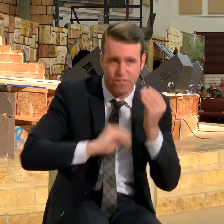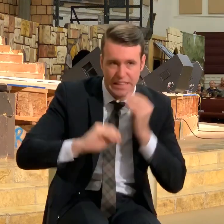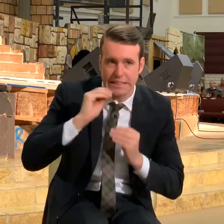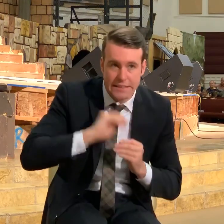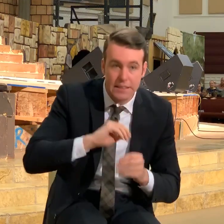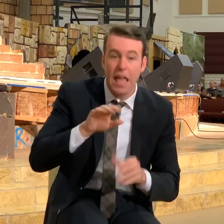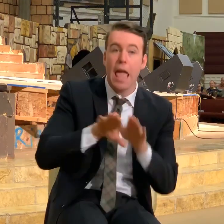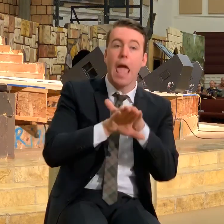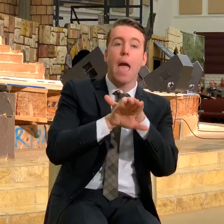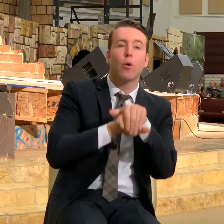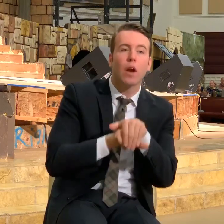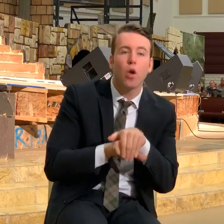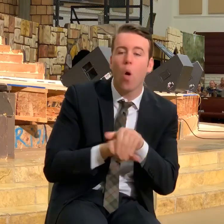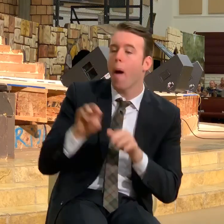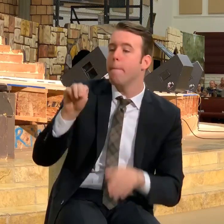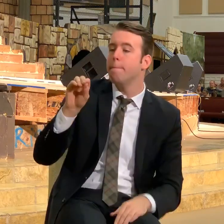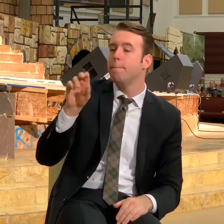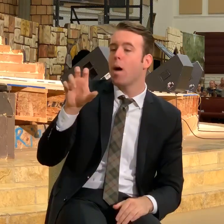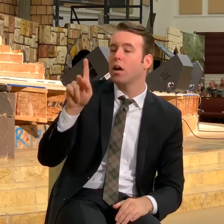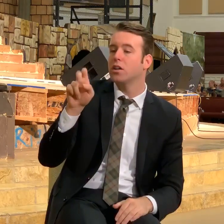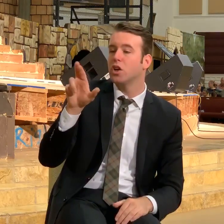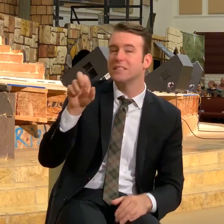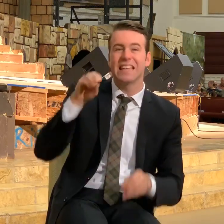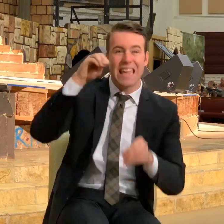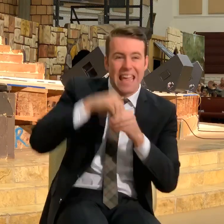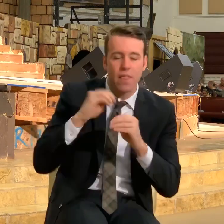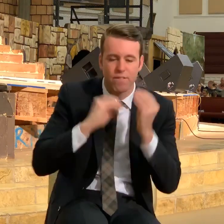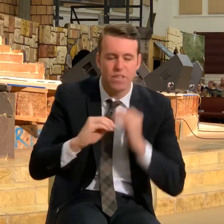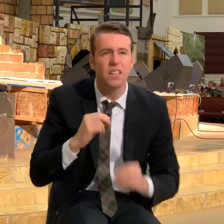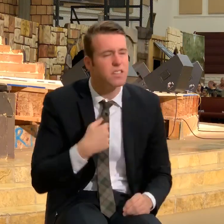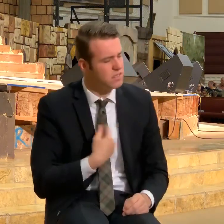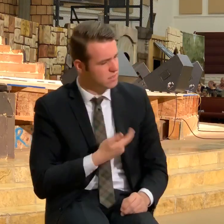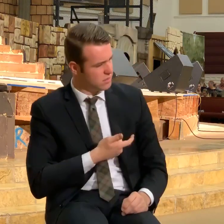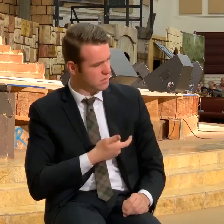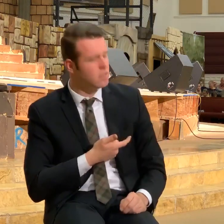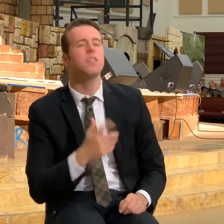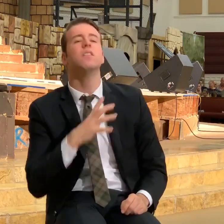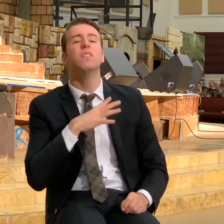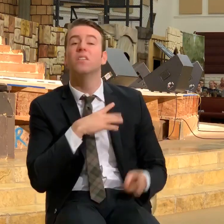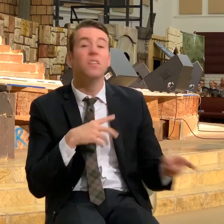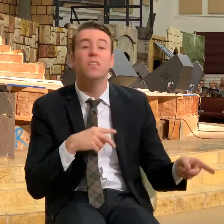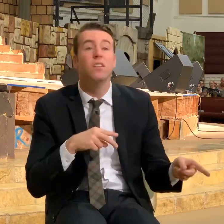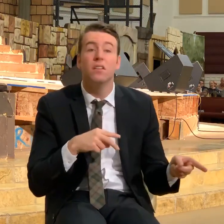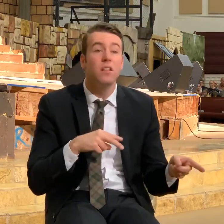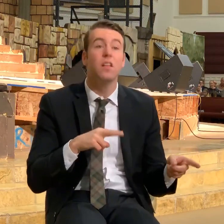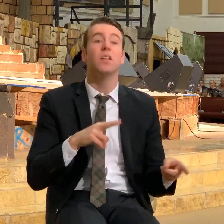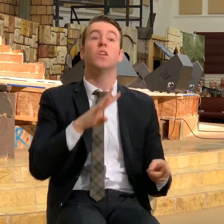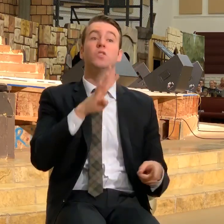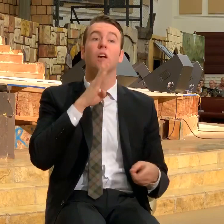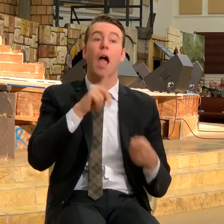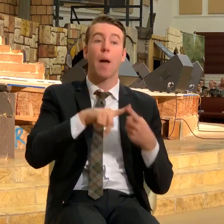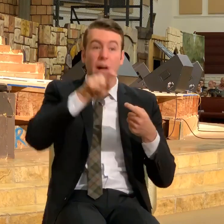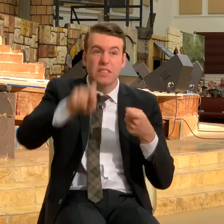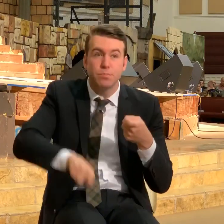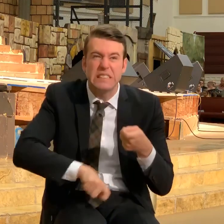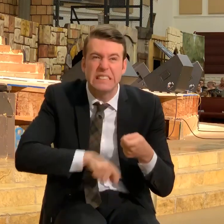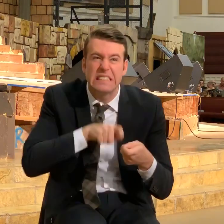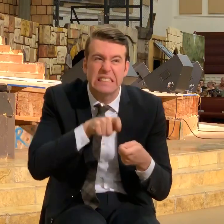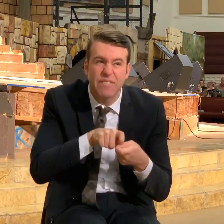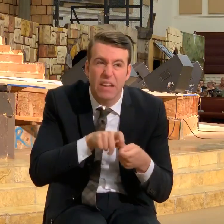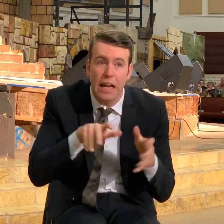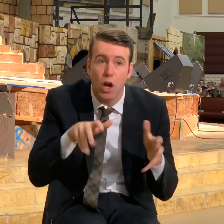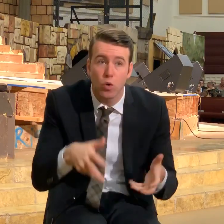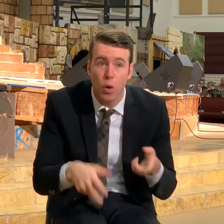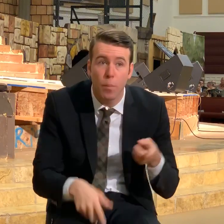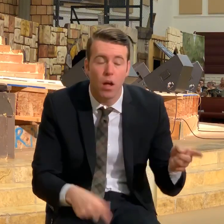Hypocritical mockers. I looked that up. That literally is referring to a particular group.